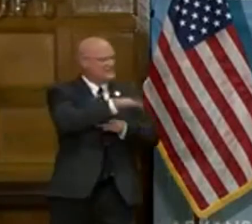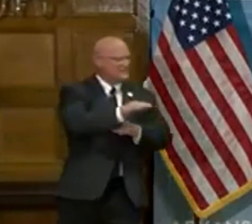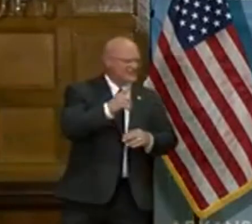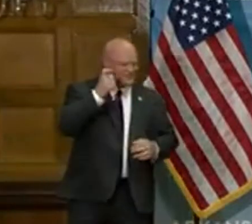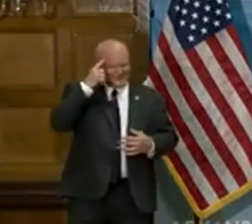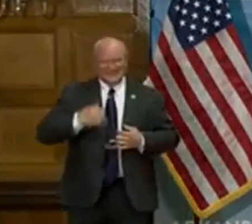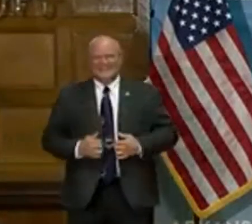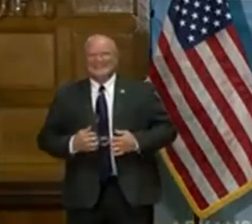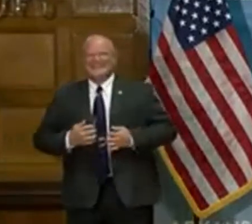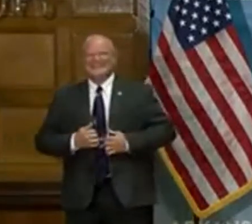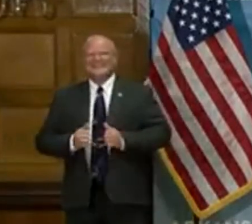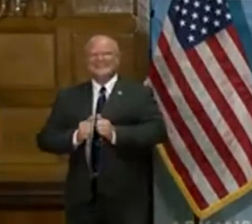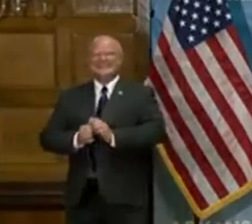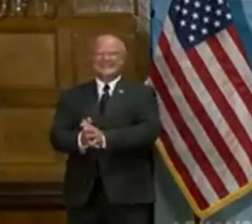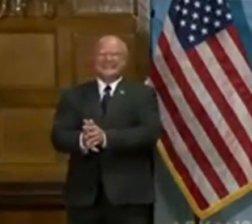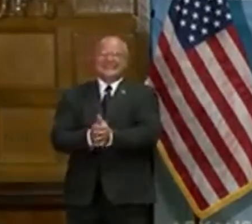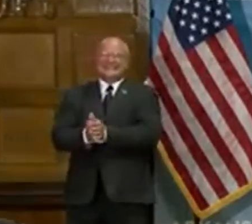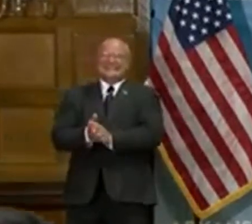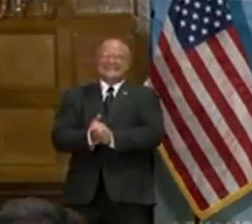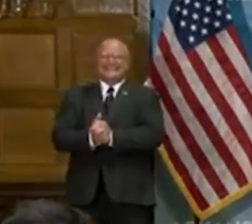Hello, Eddie. Good afternoon, Governor. Good afternoon.